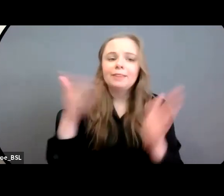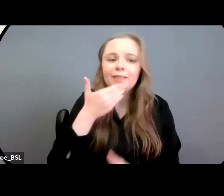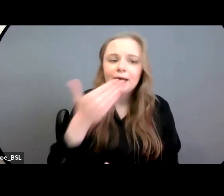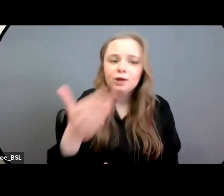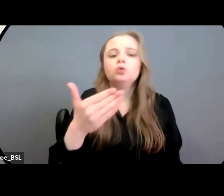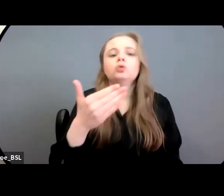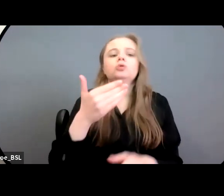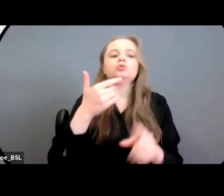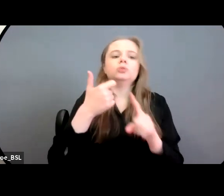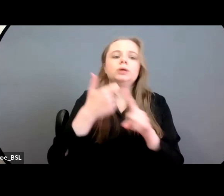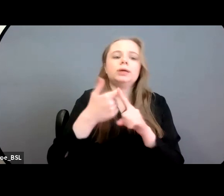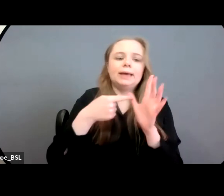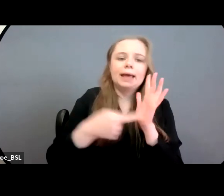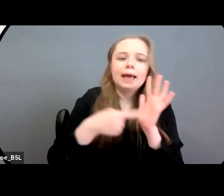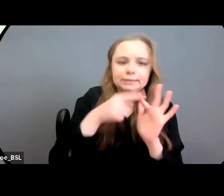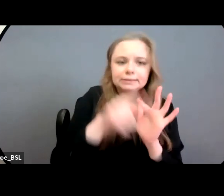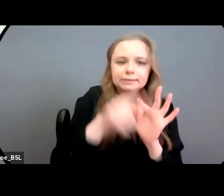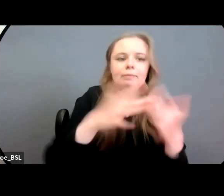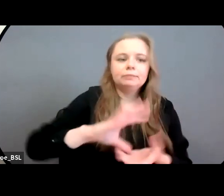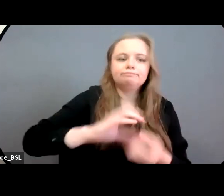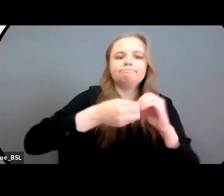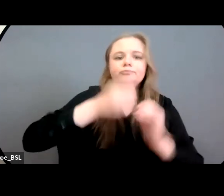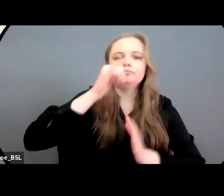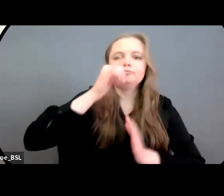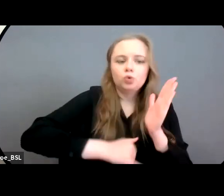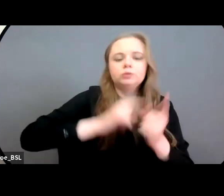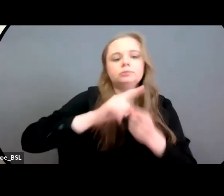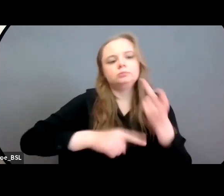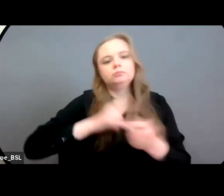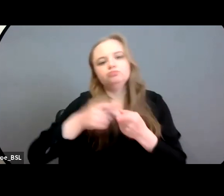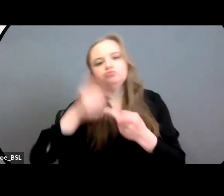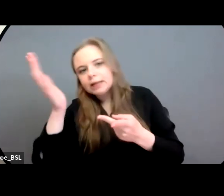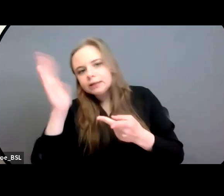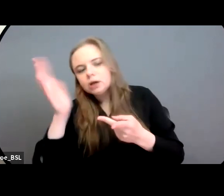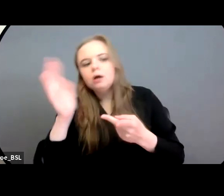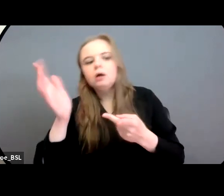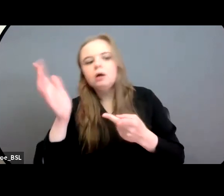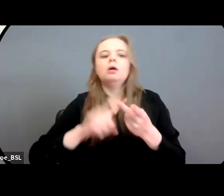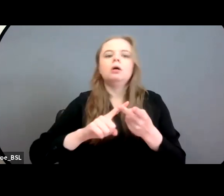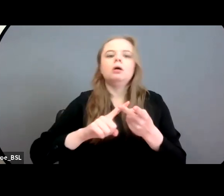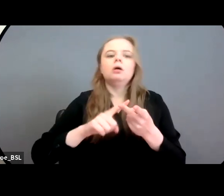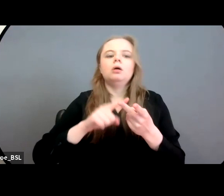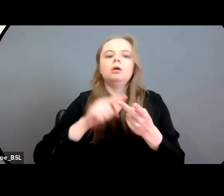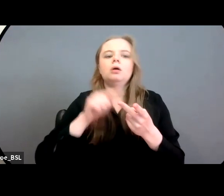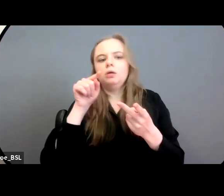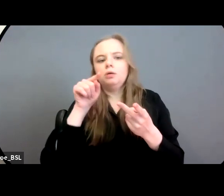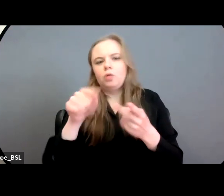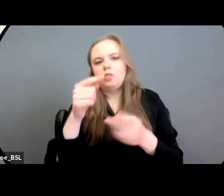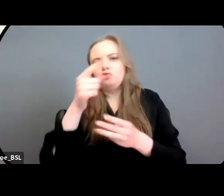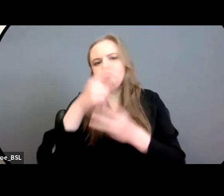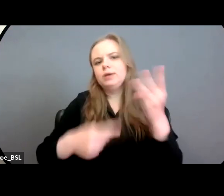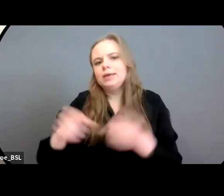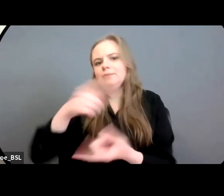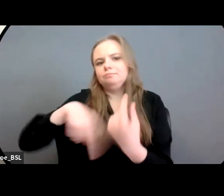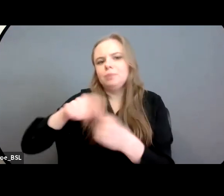a huge amount of work in pulling together the report, and the presenters today, Amelia, Phyllis and Lucy, for your